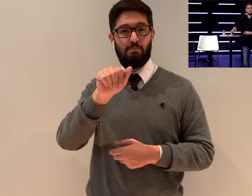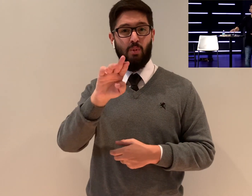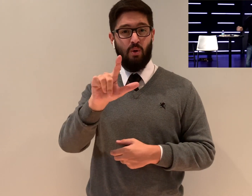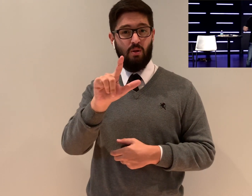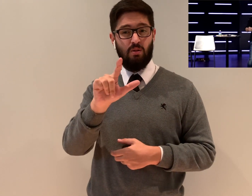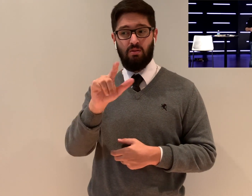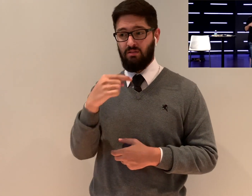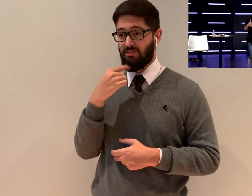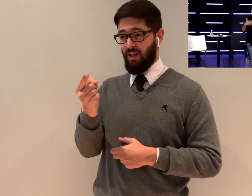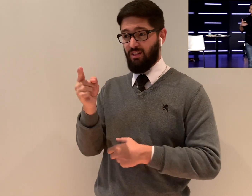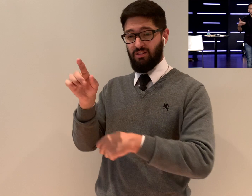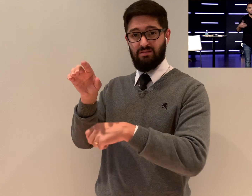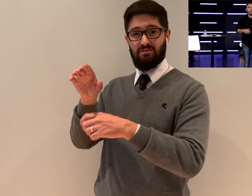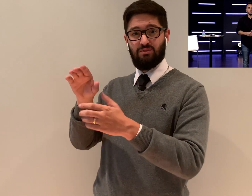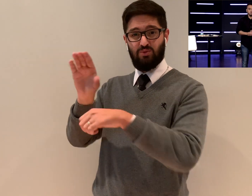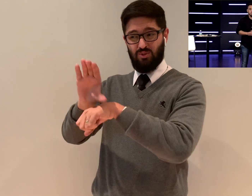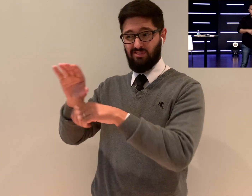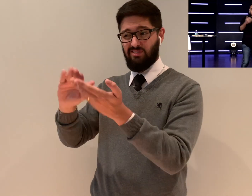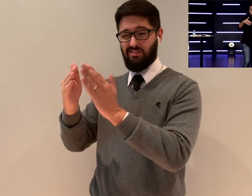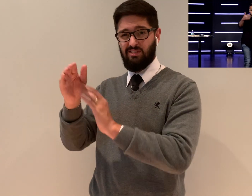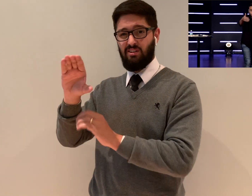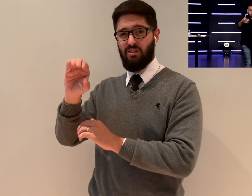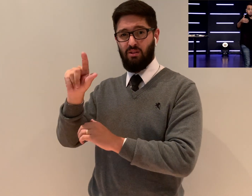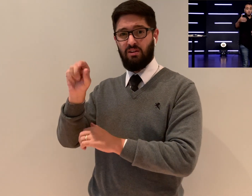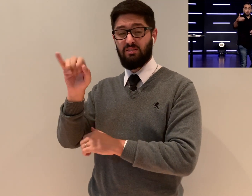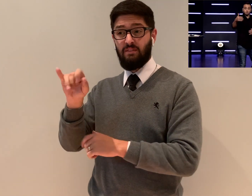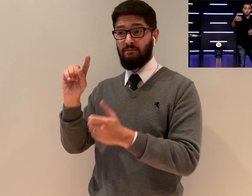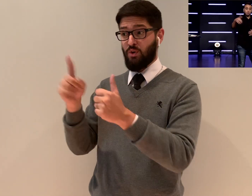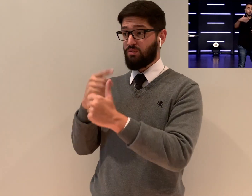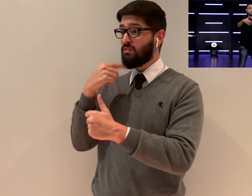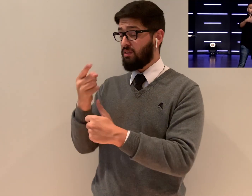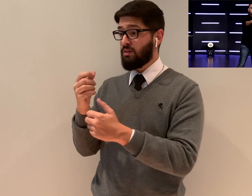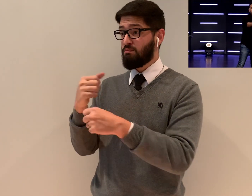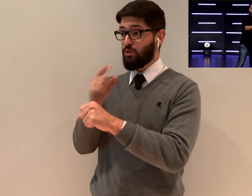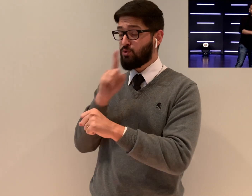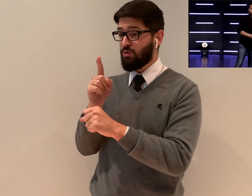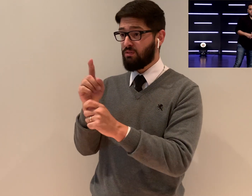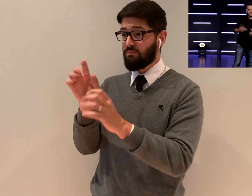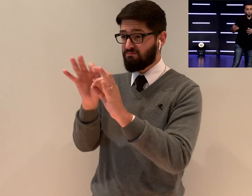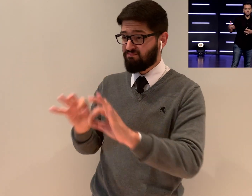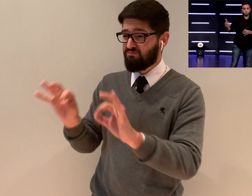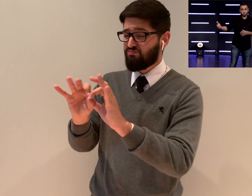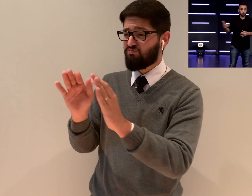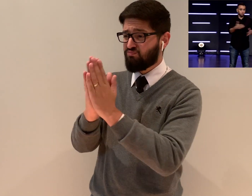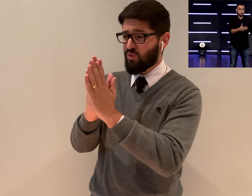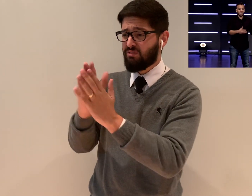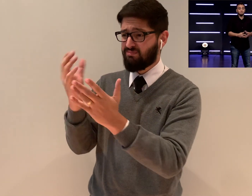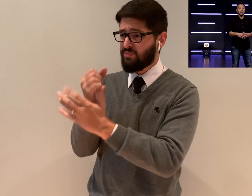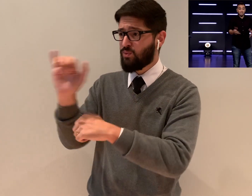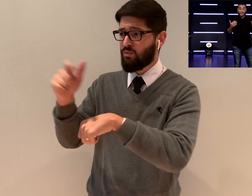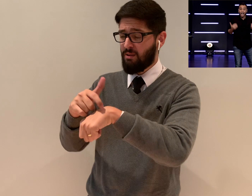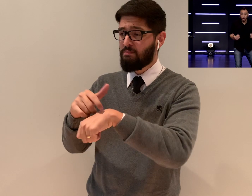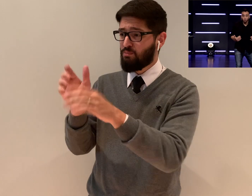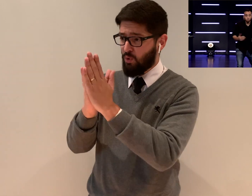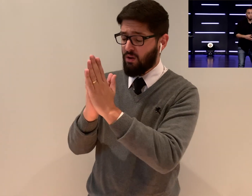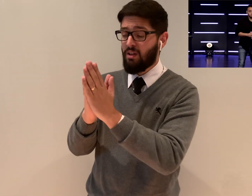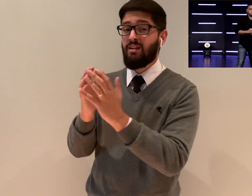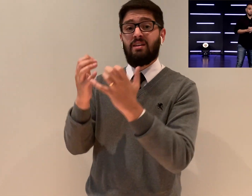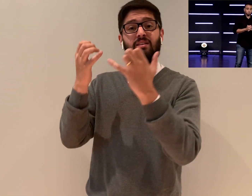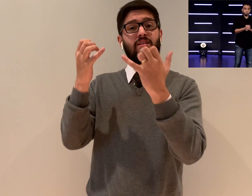now telling the church in the city of Colossae. He first tells them, make sure that you're devoted to prayer. This is how you make the best use of your time.